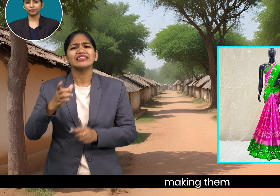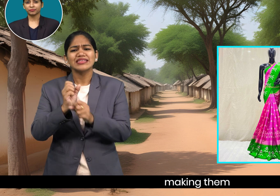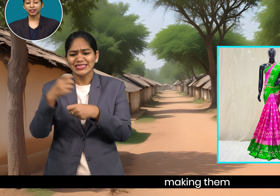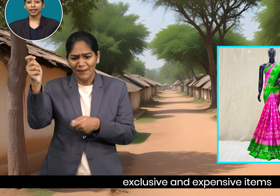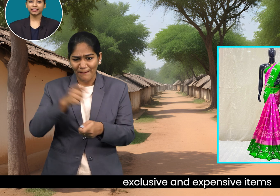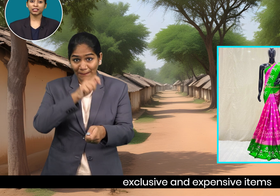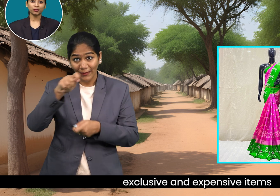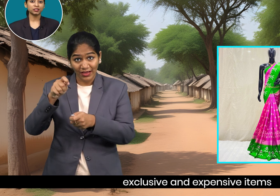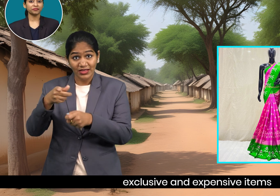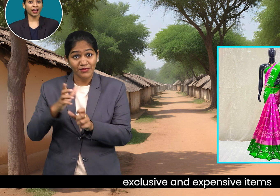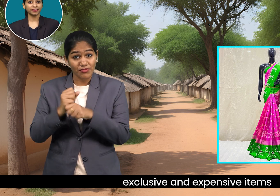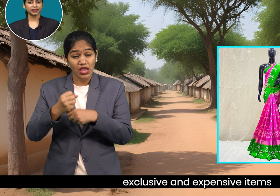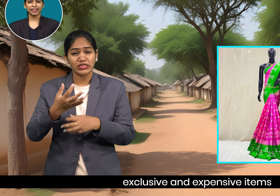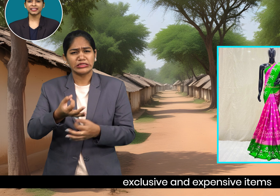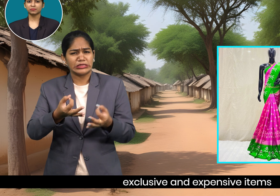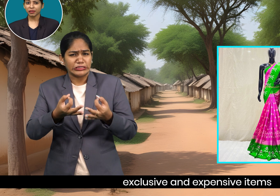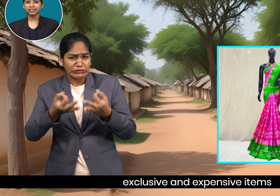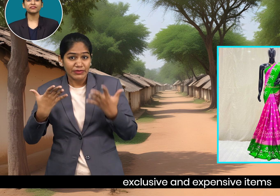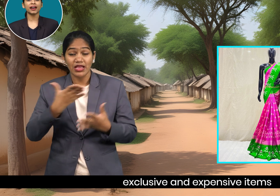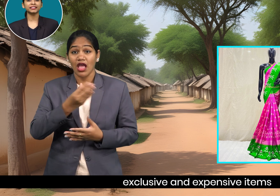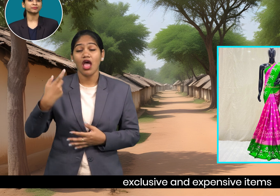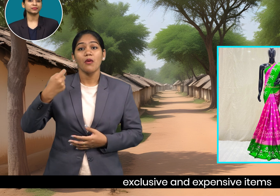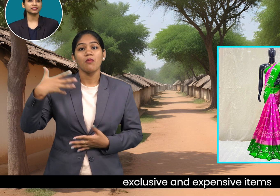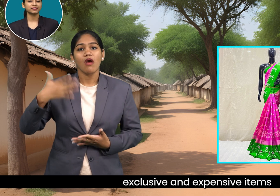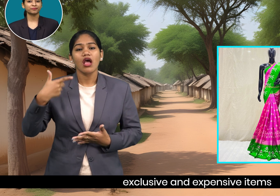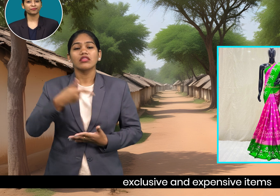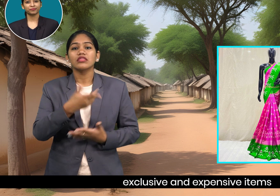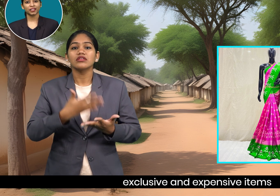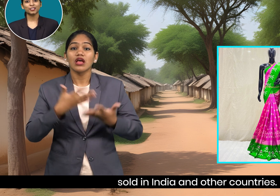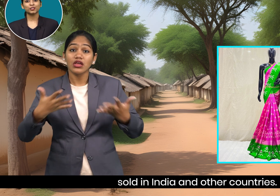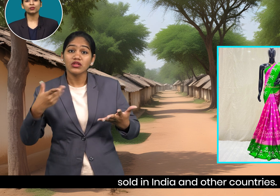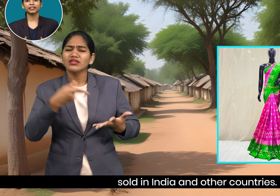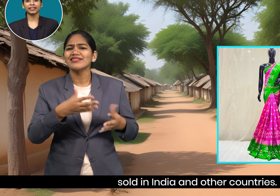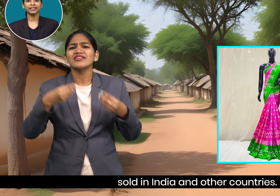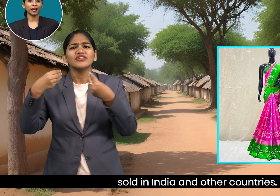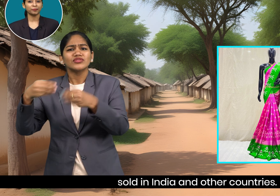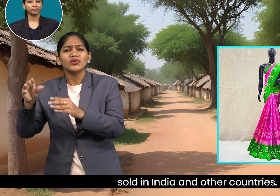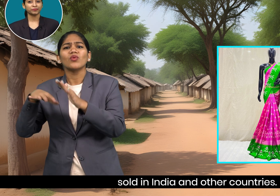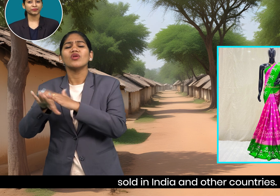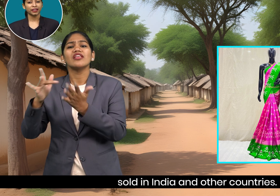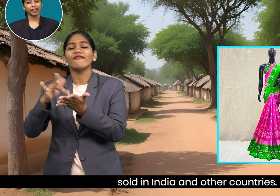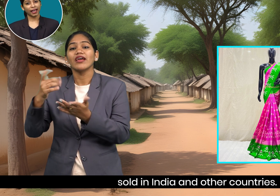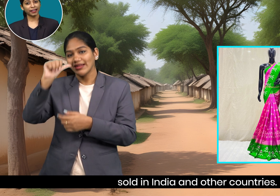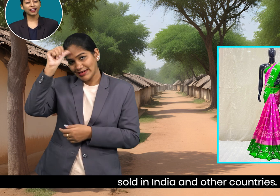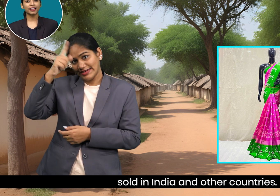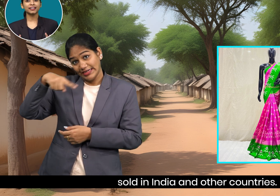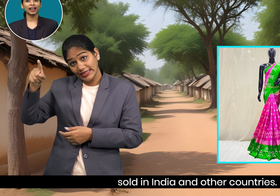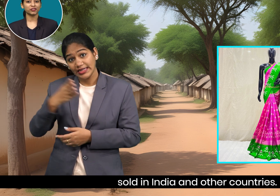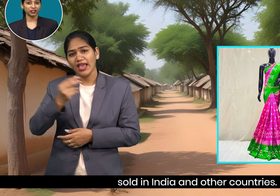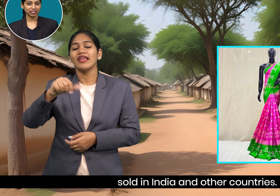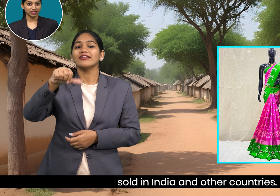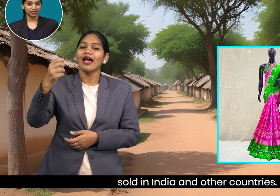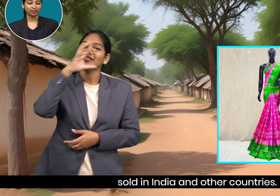Making them exclusive and expensive items sold in India and